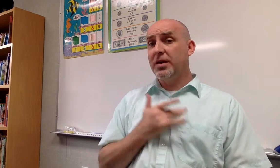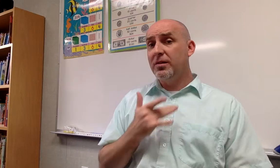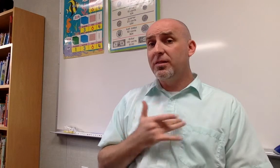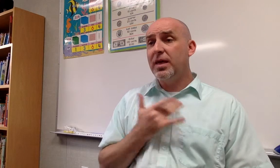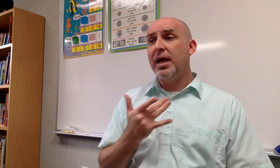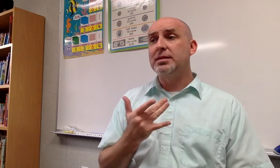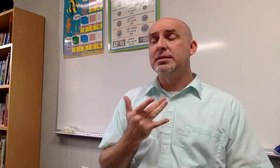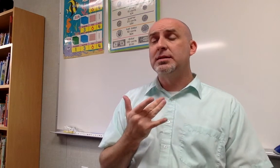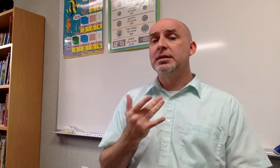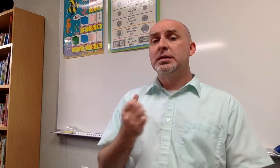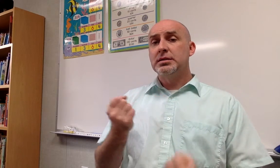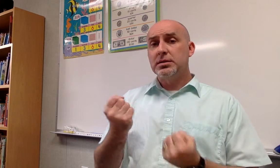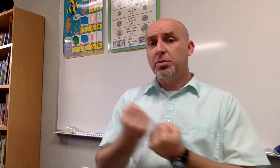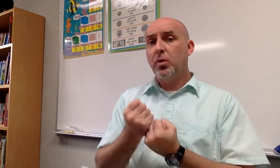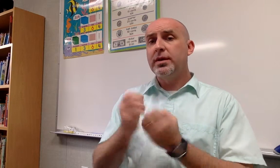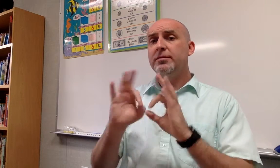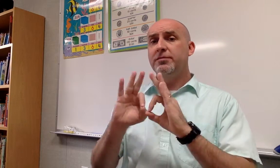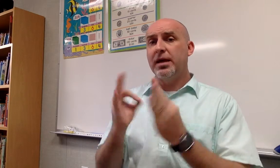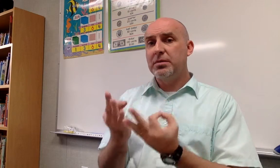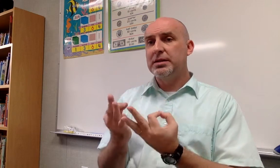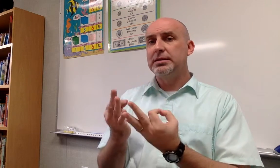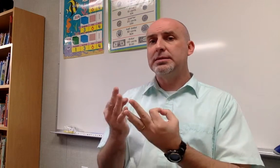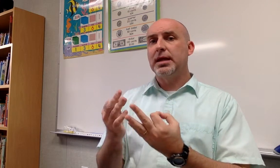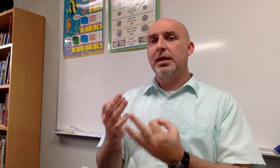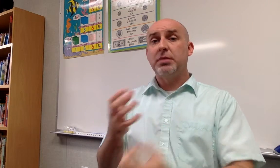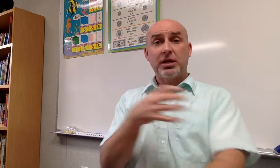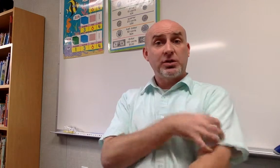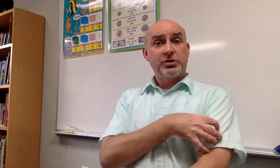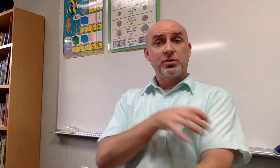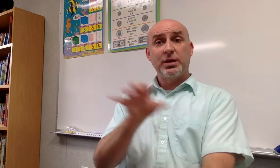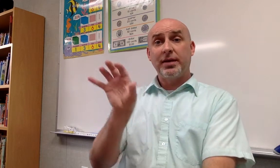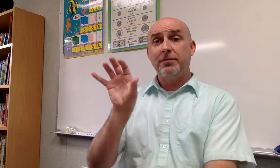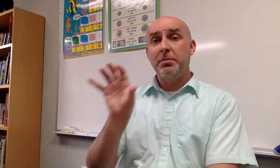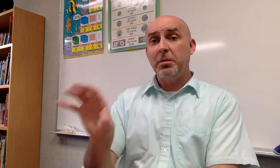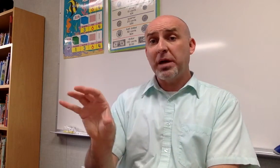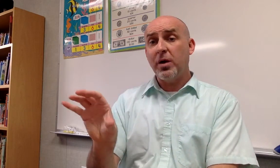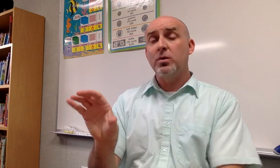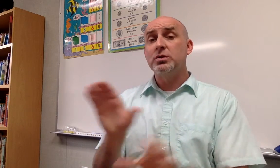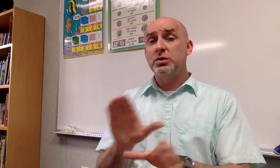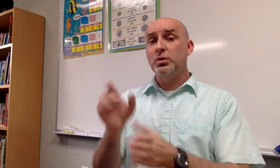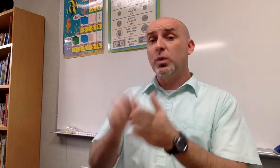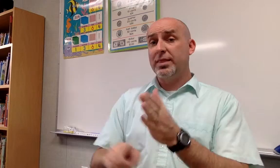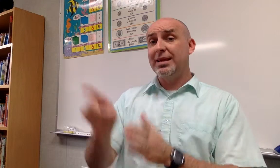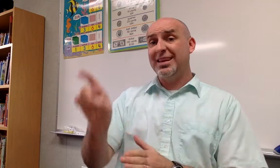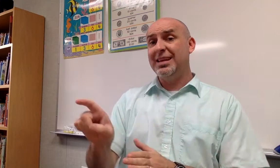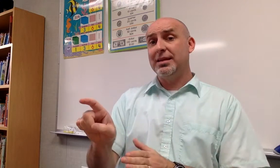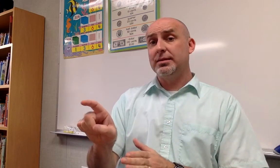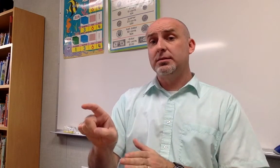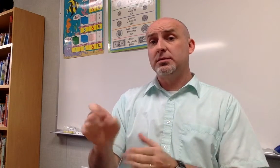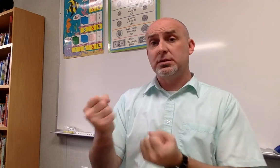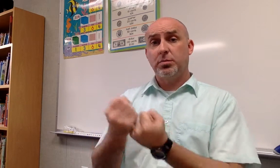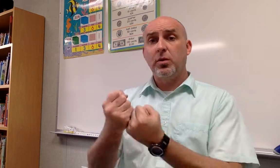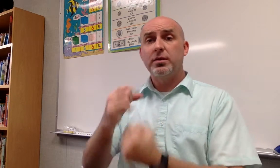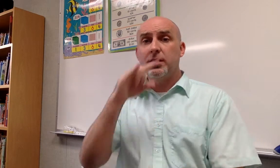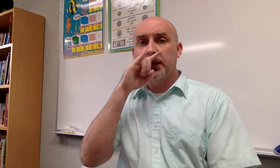felt that supporting the families and making sure that we gave them the power to do what they needed to support their